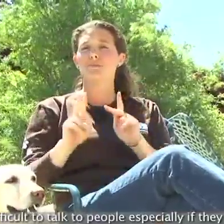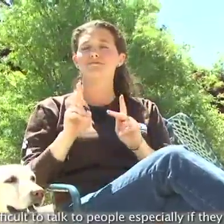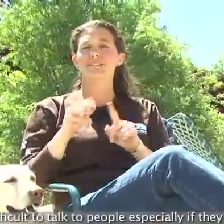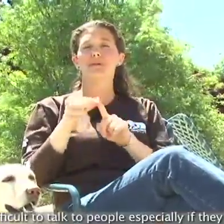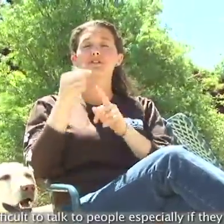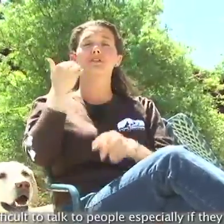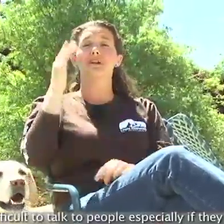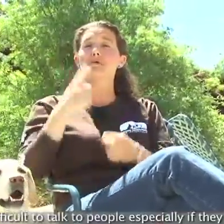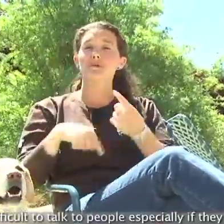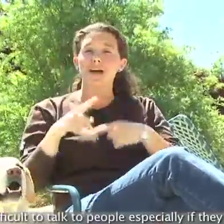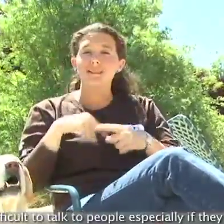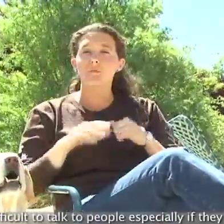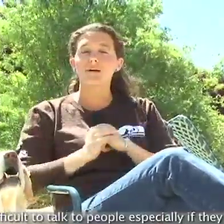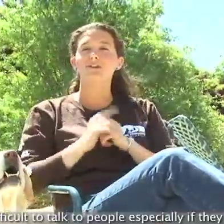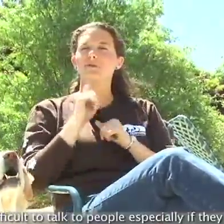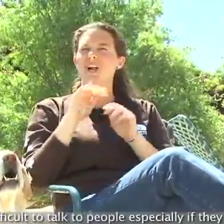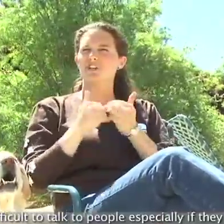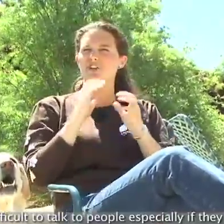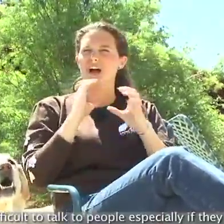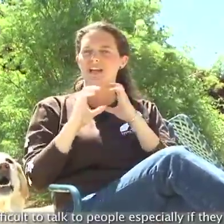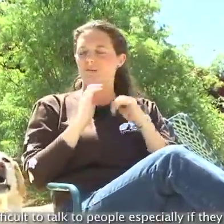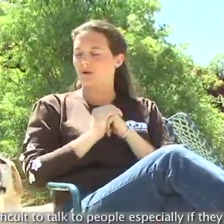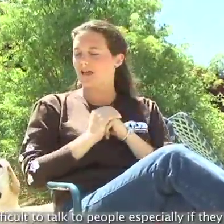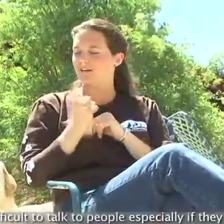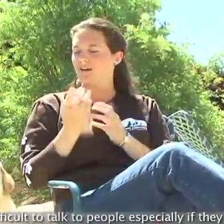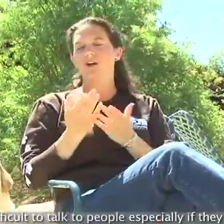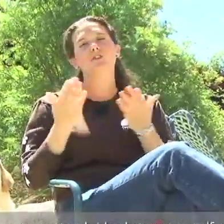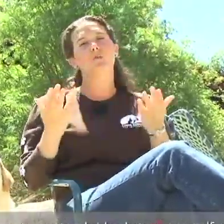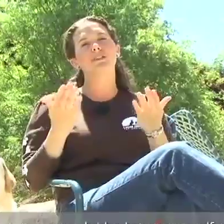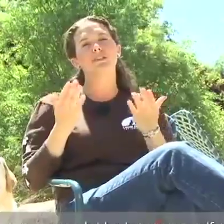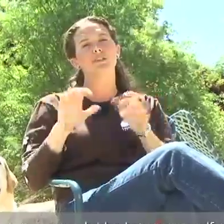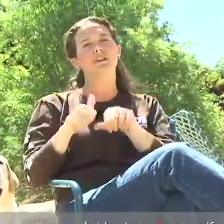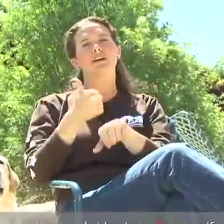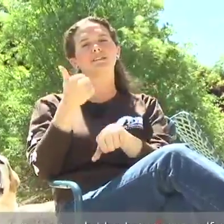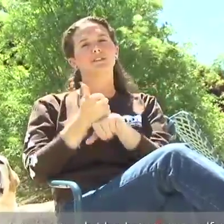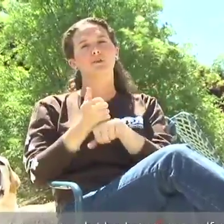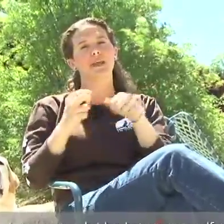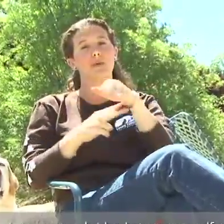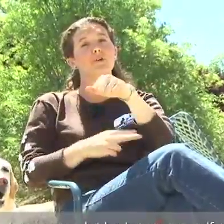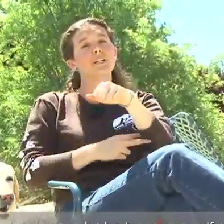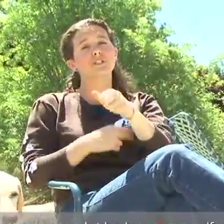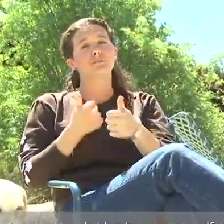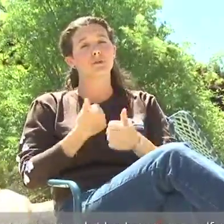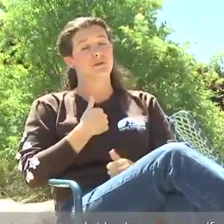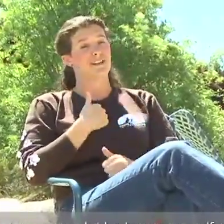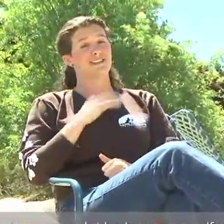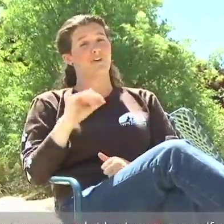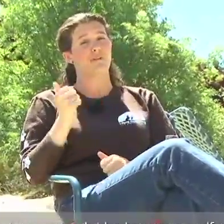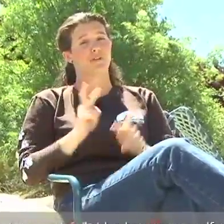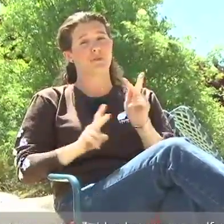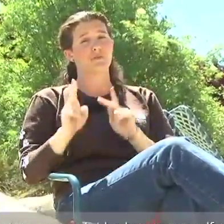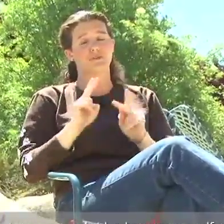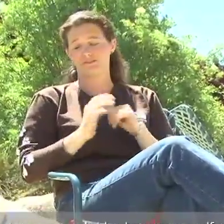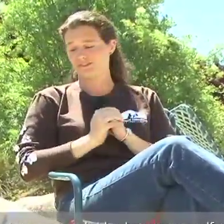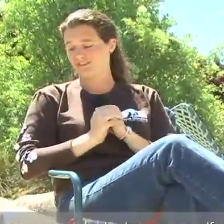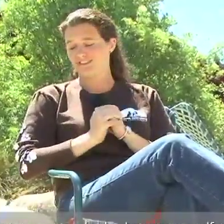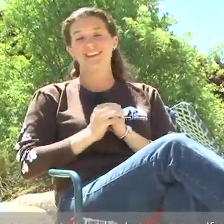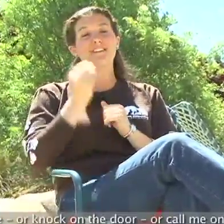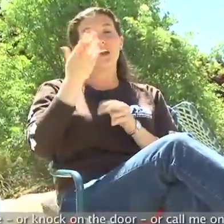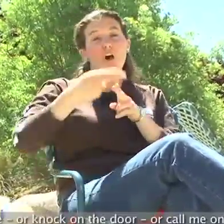people, especially if they don't know sign language or they're not sure how to communicate. So one thing she does is to create a bridge between myself and other people. If they